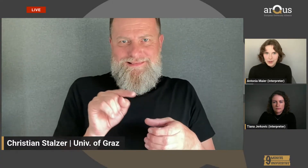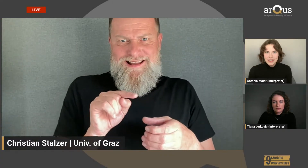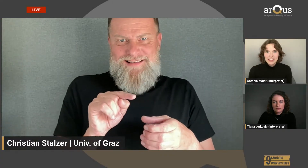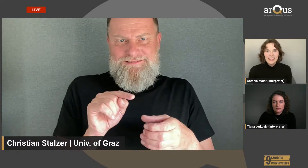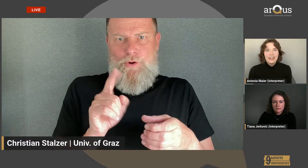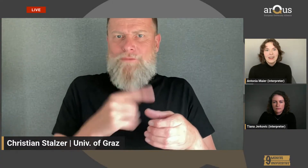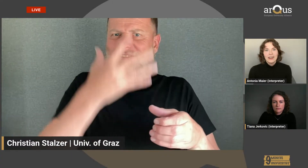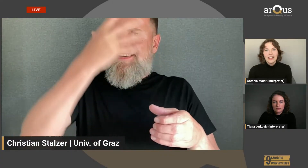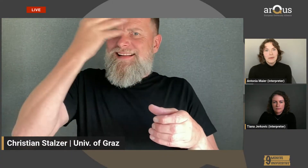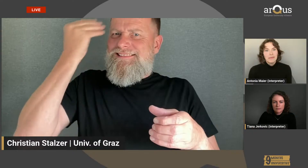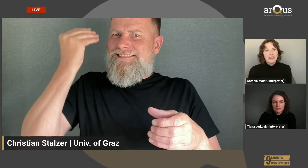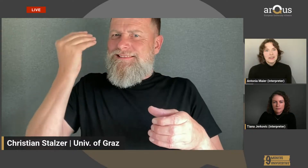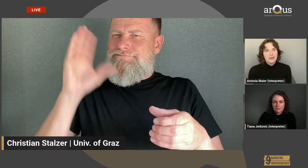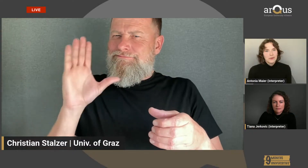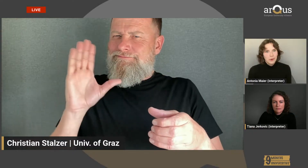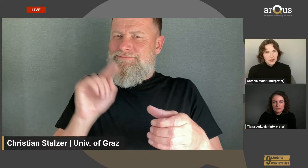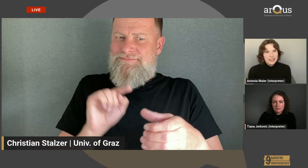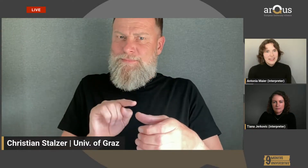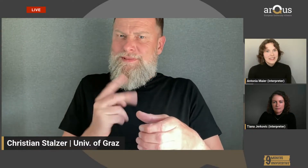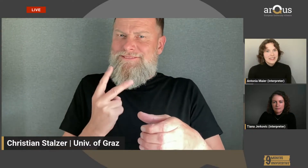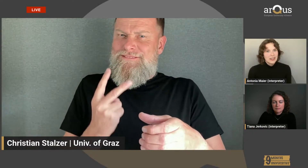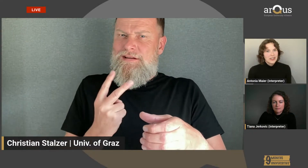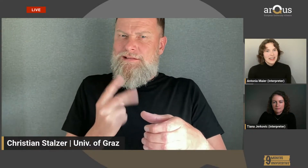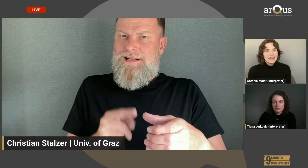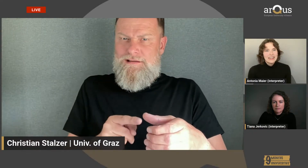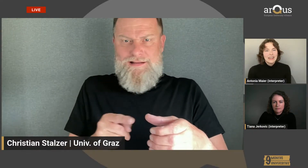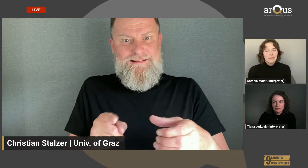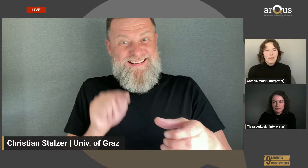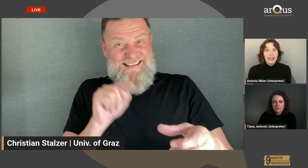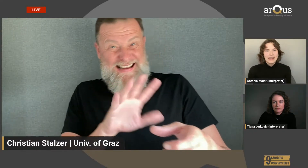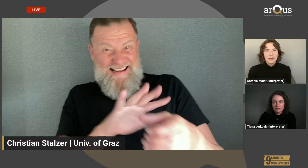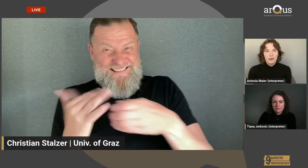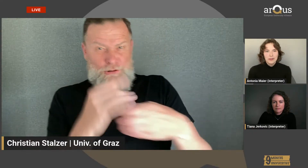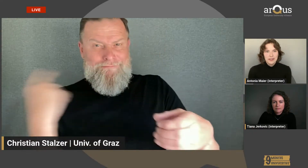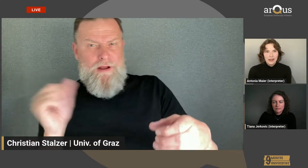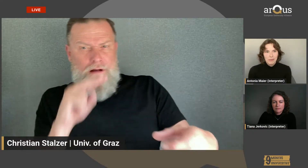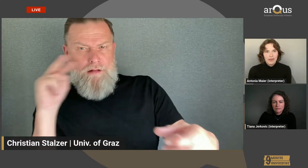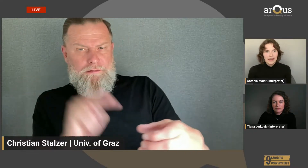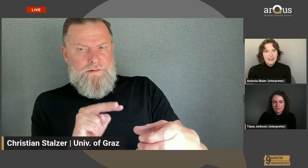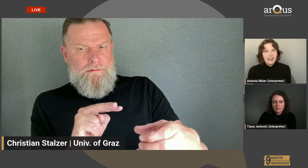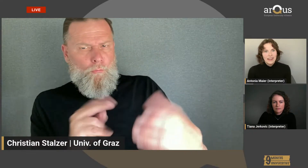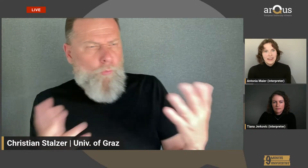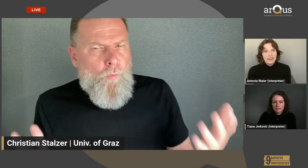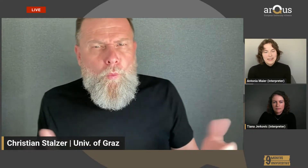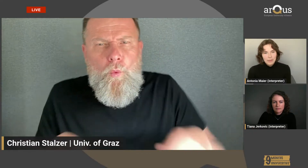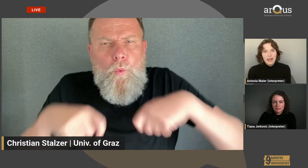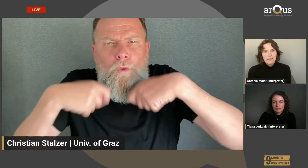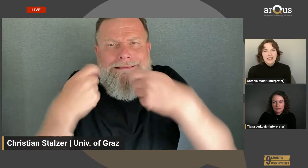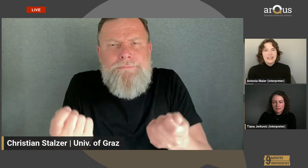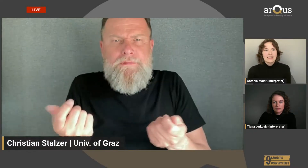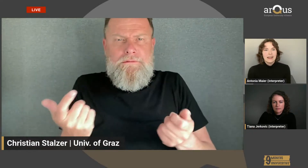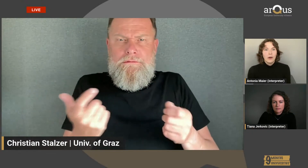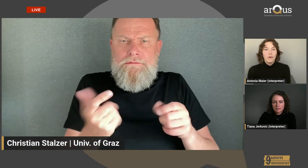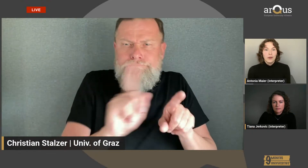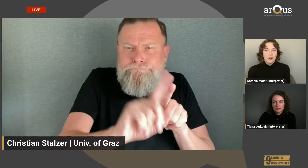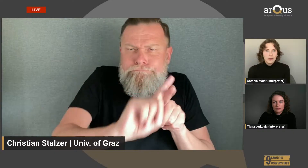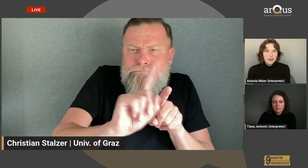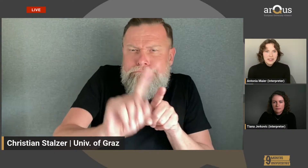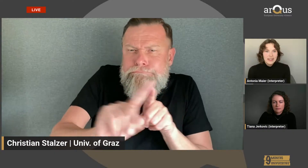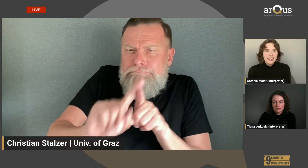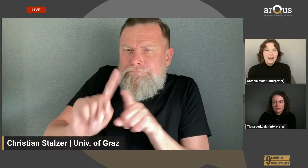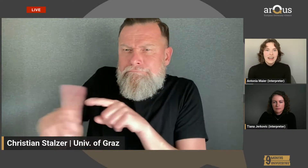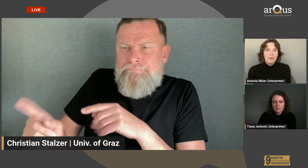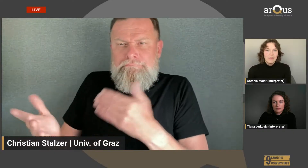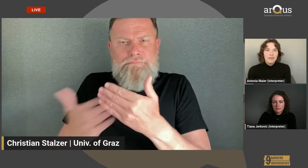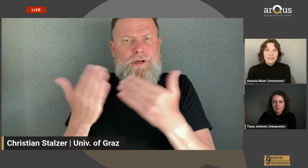deaf person. There's of course intersectionality that might also sometimes get